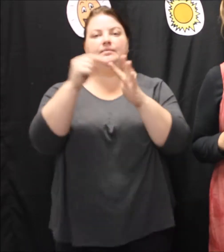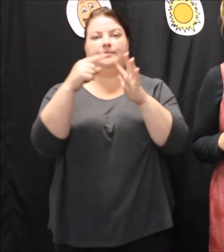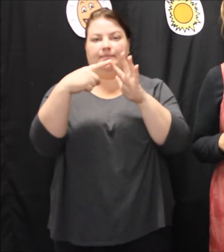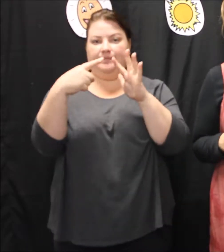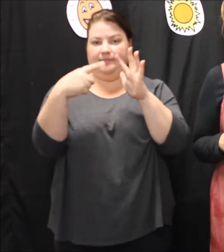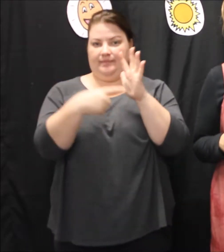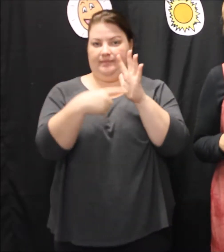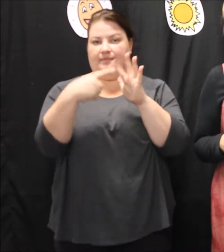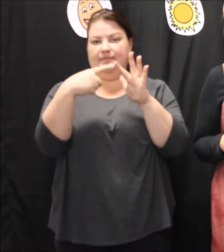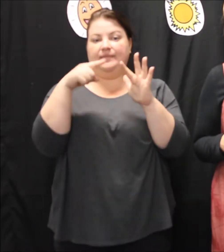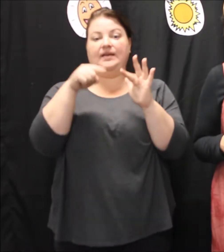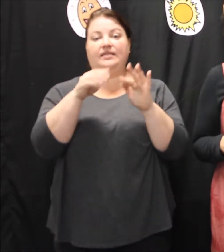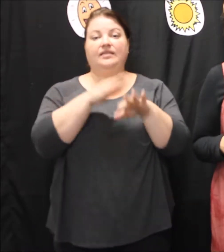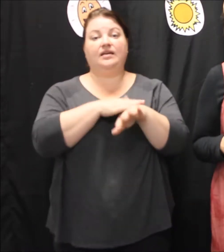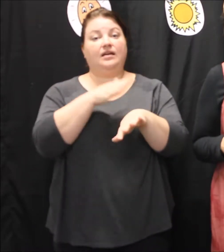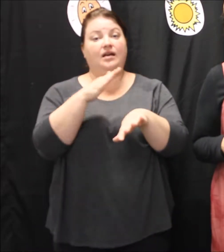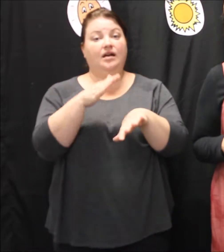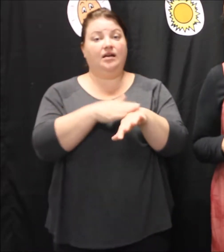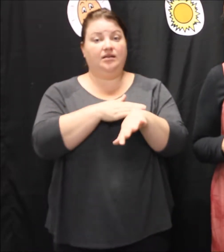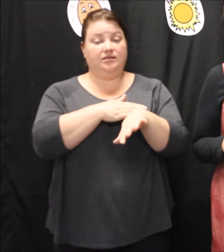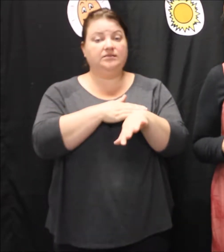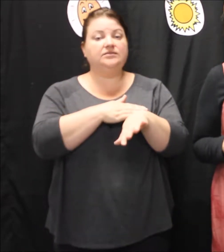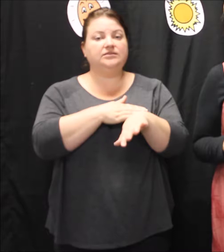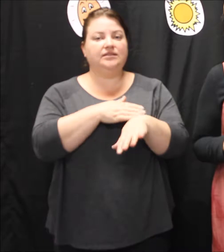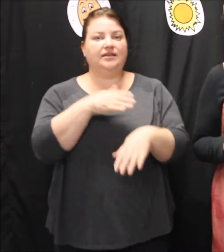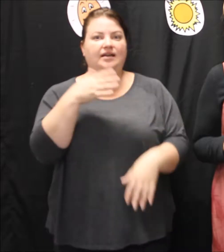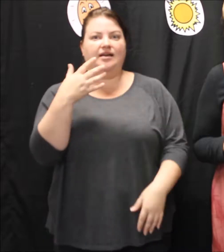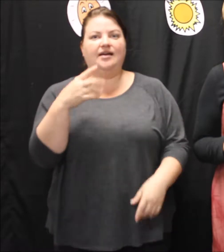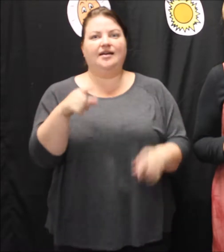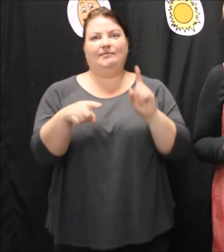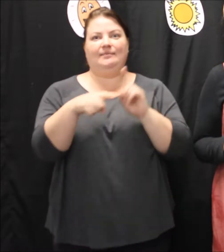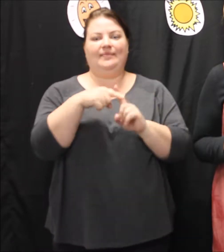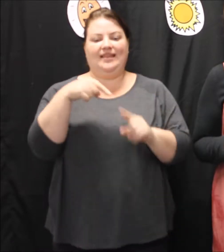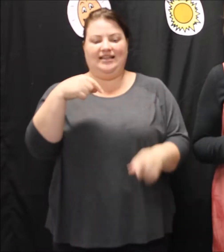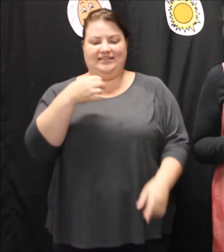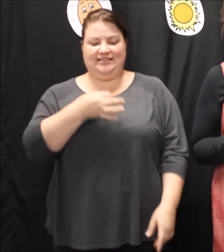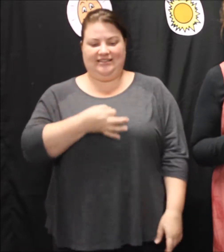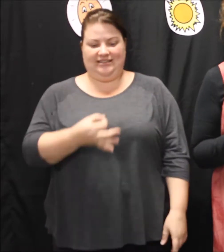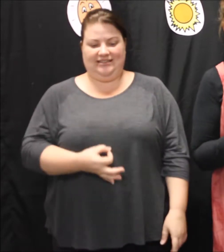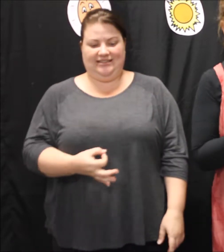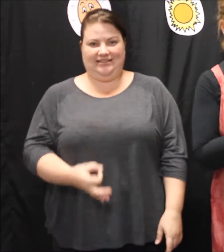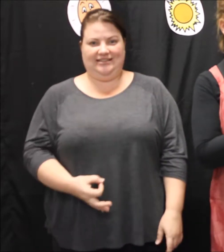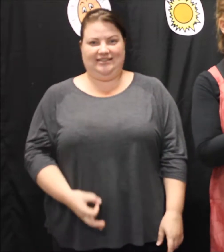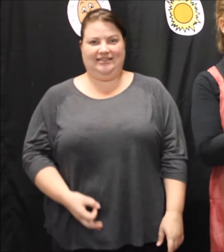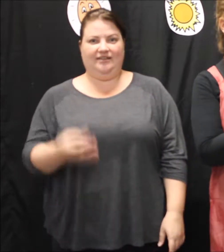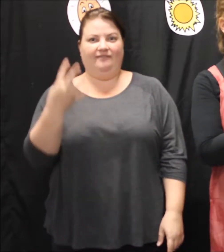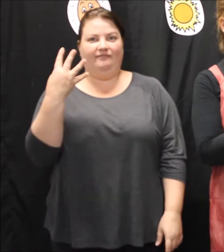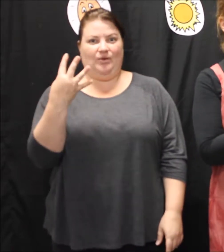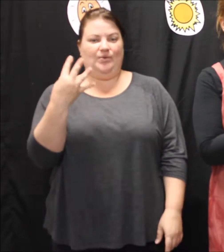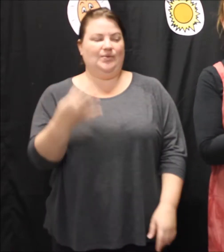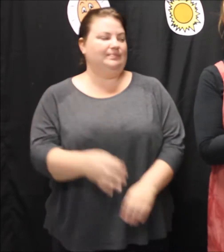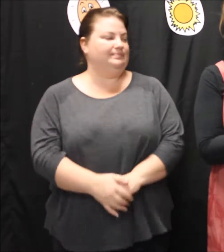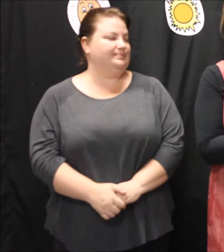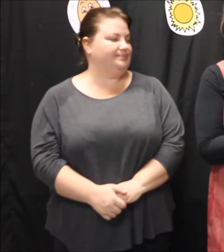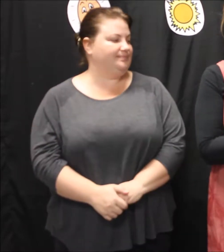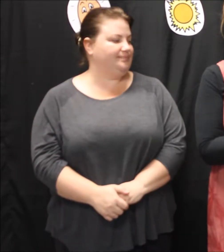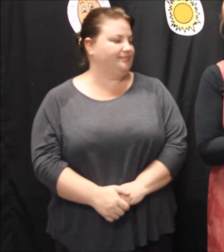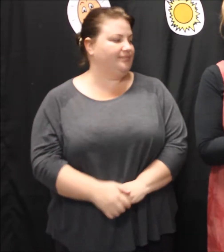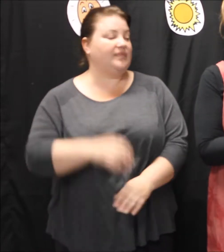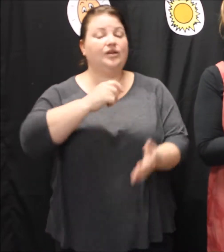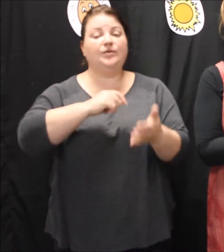Pete the cat and his Four Groovy Buttons by